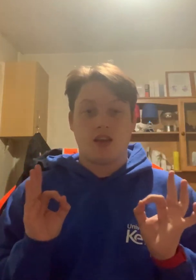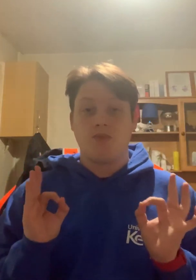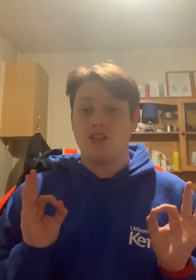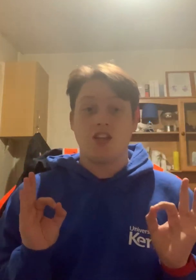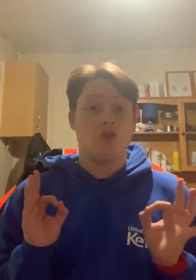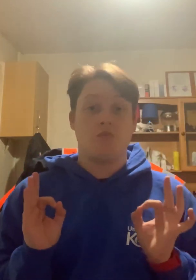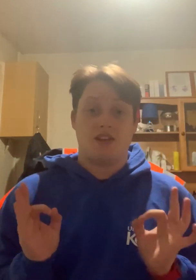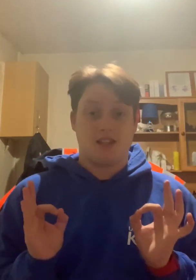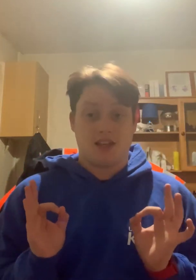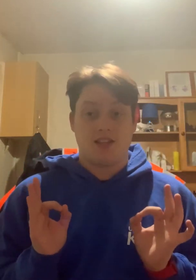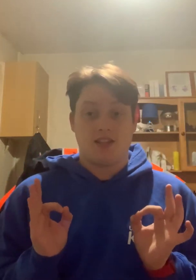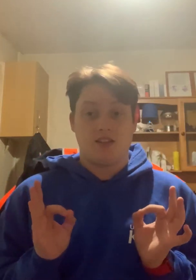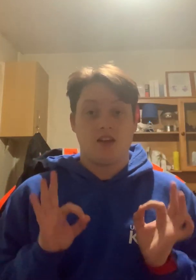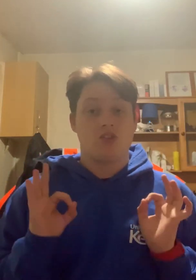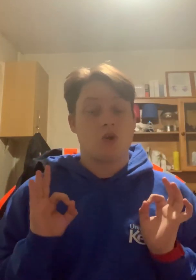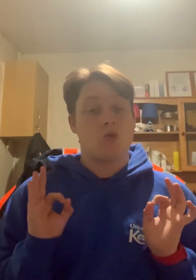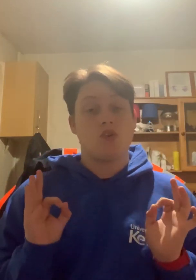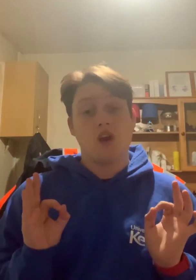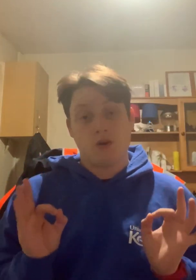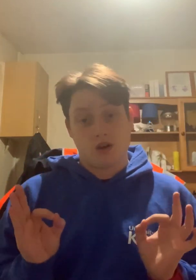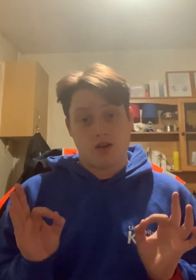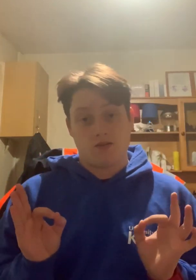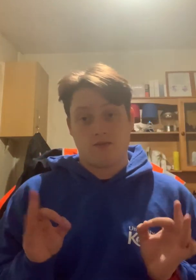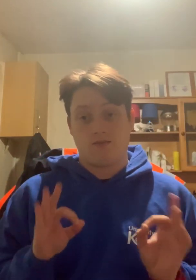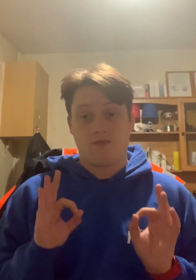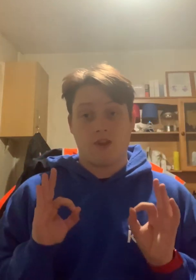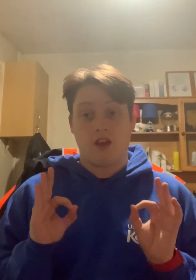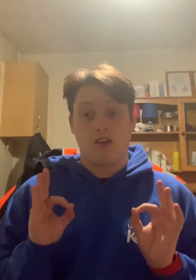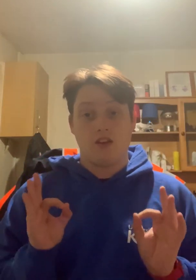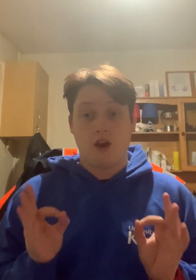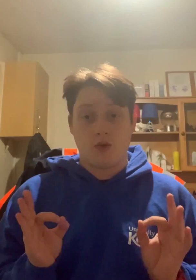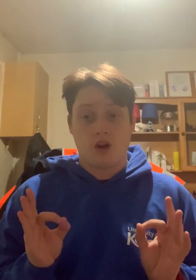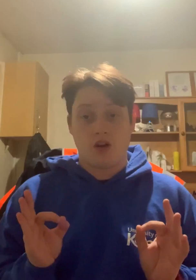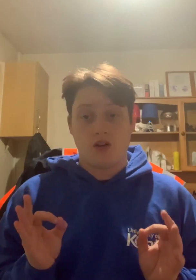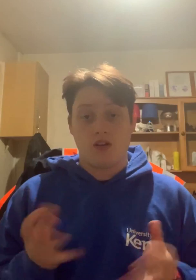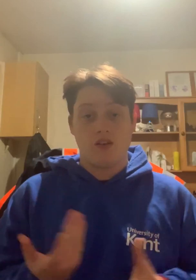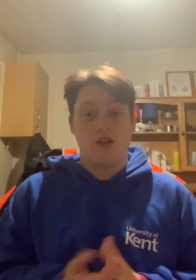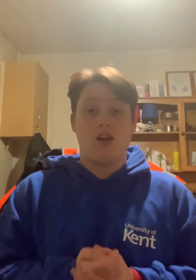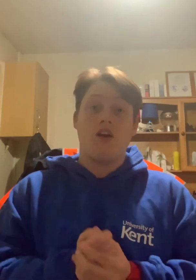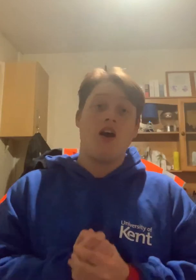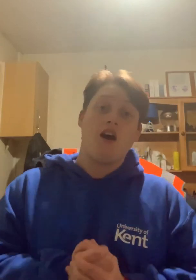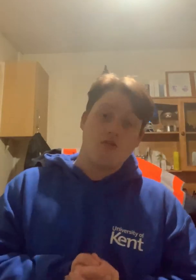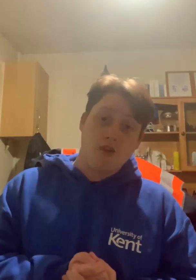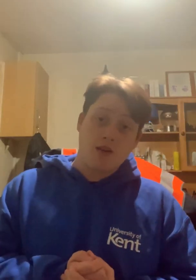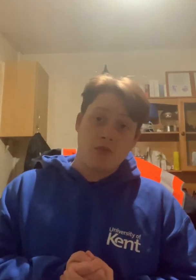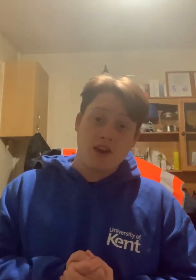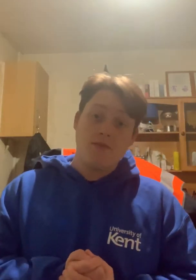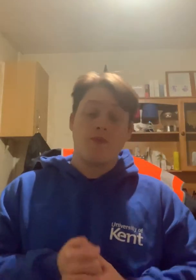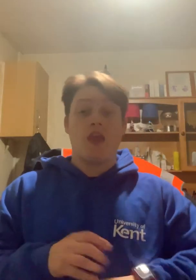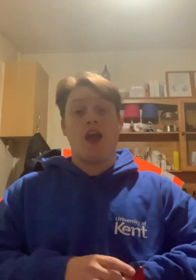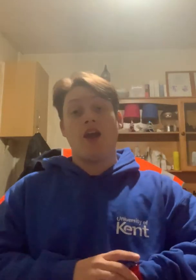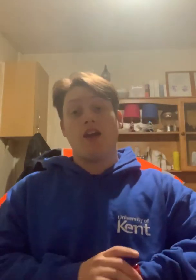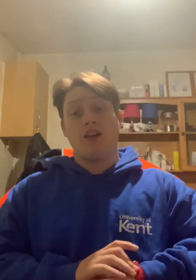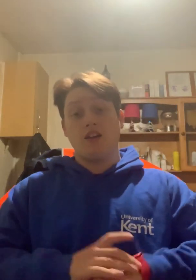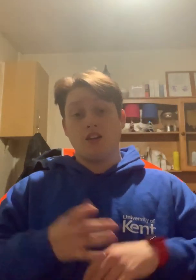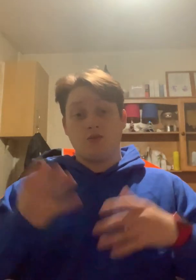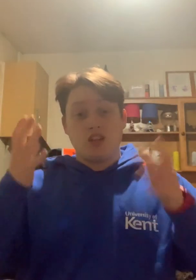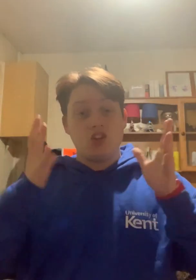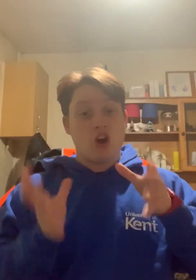and pretend you're meditating. So yoga. Yoga. Rugby is pretend you're